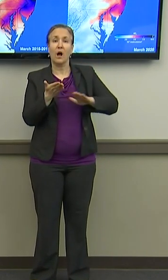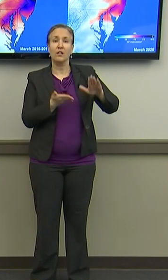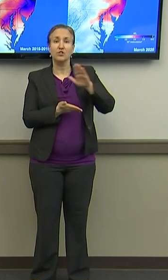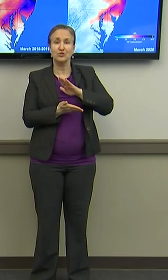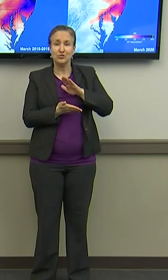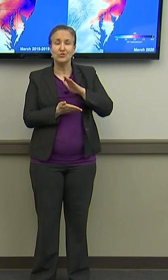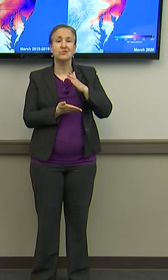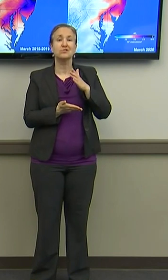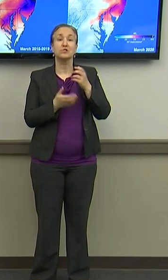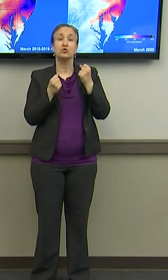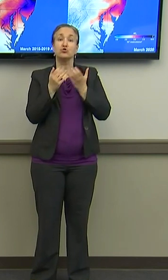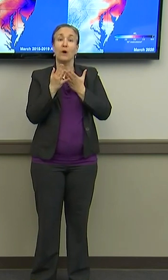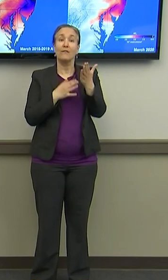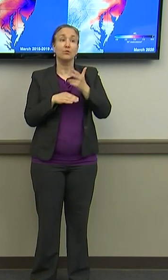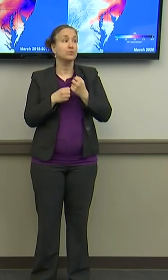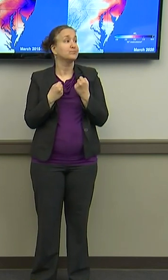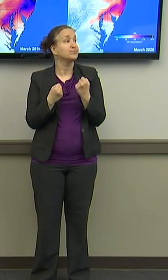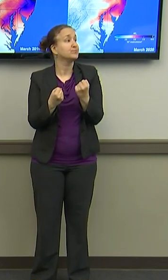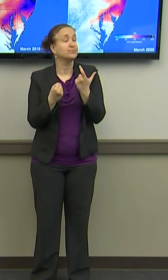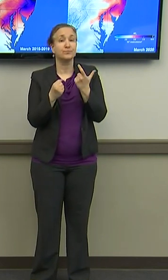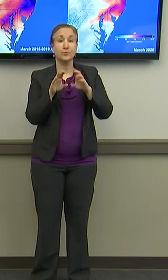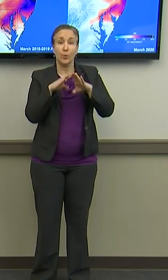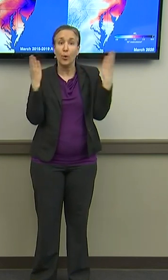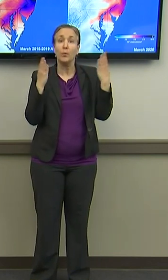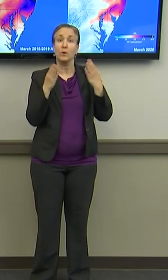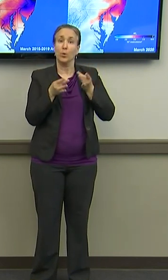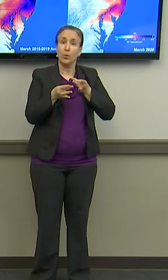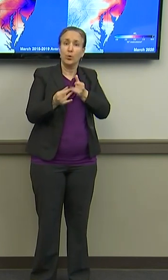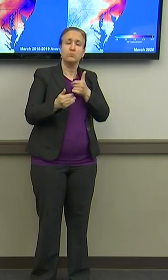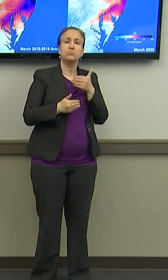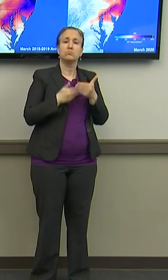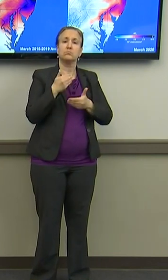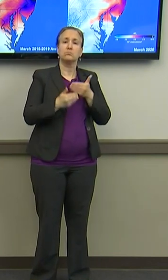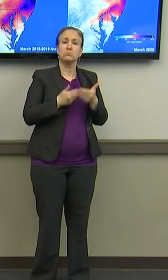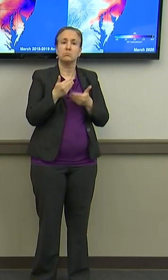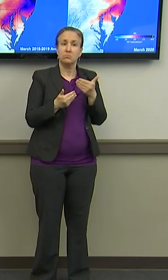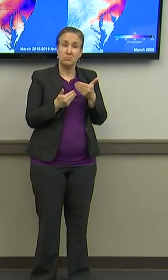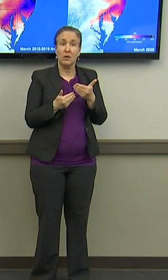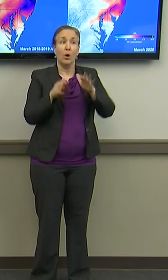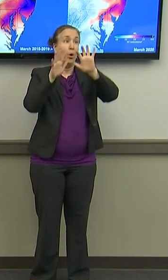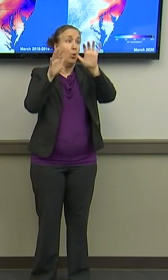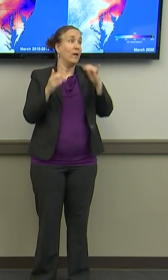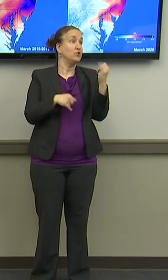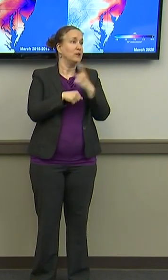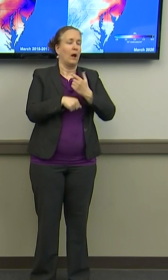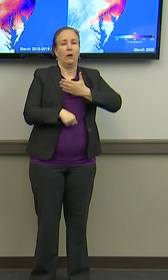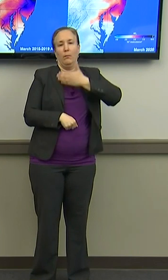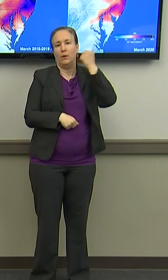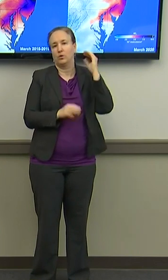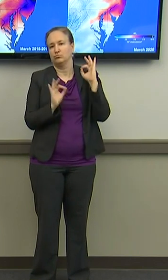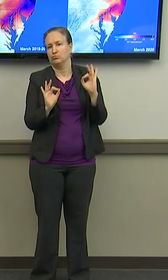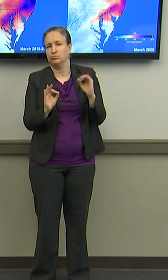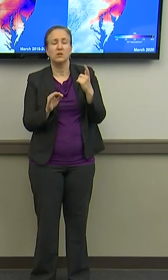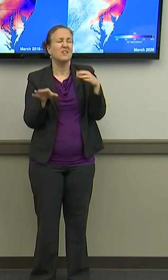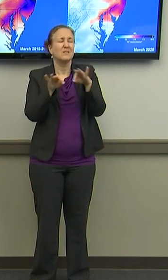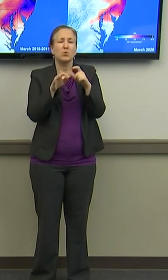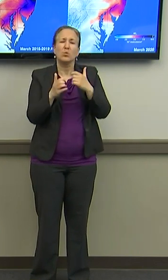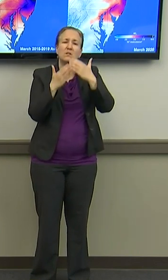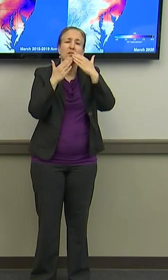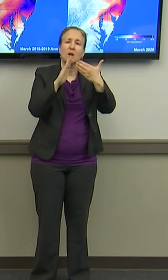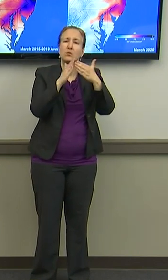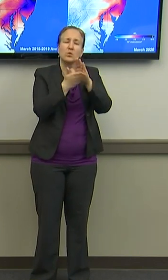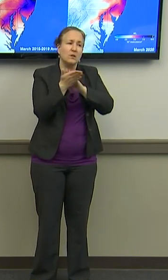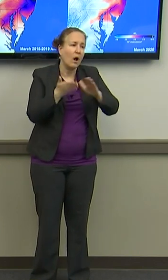College drive-through site is open and running smoothly today. We have much more cooperative weather today. I want to just thank the